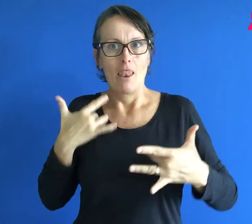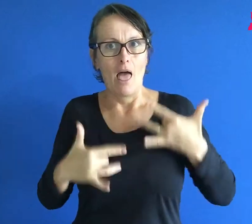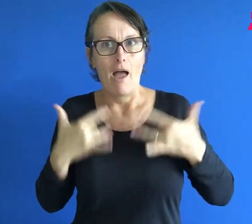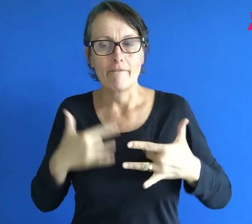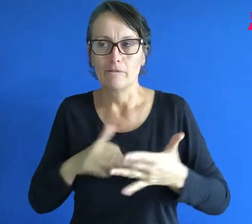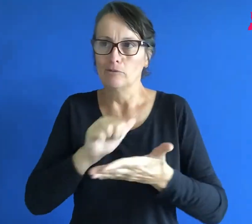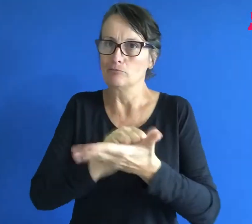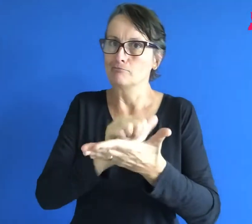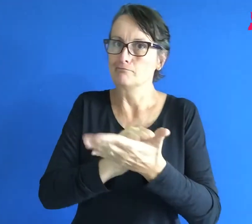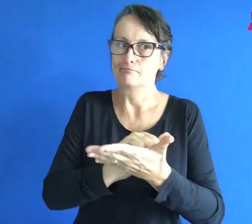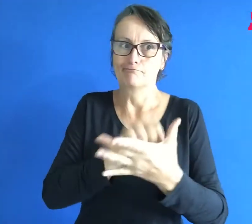over stuff.